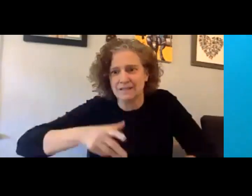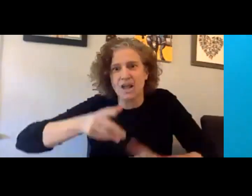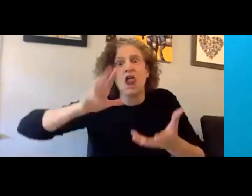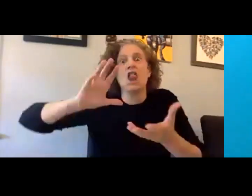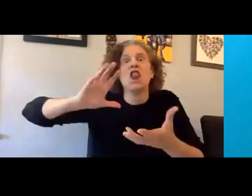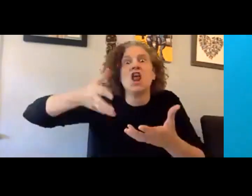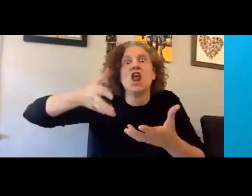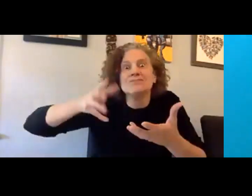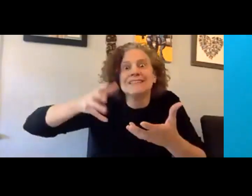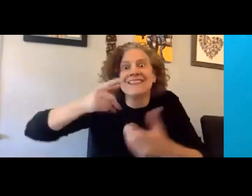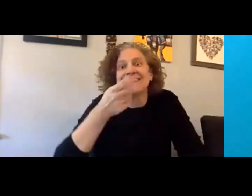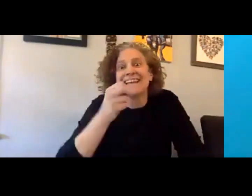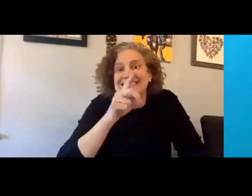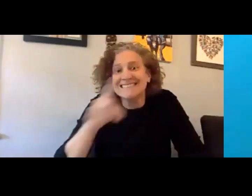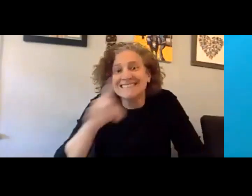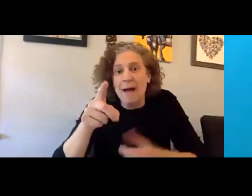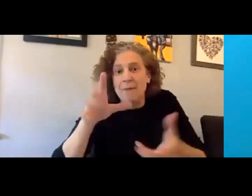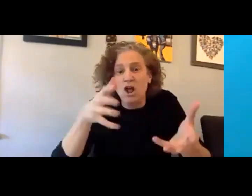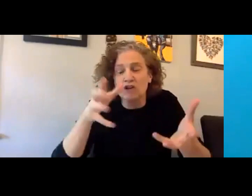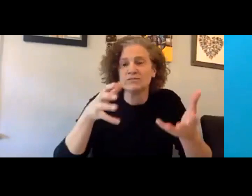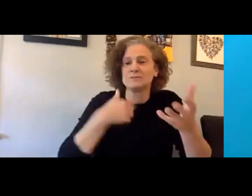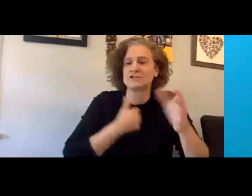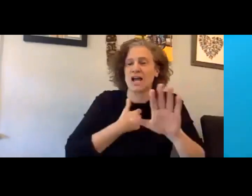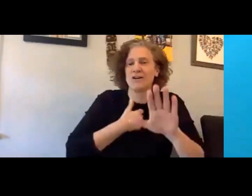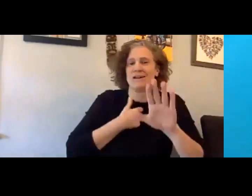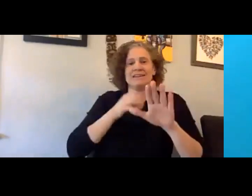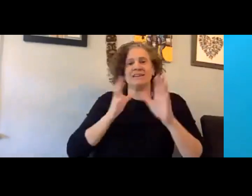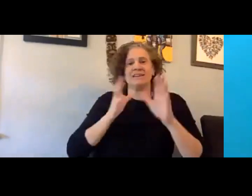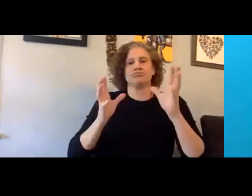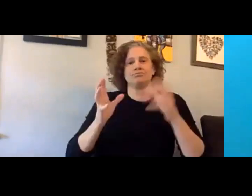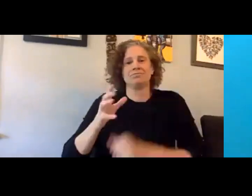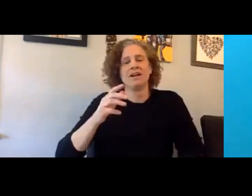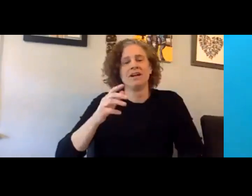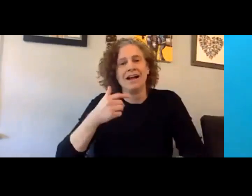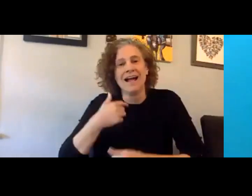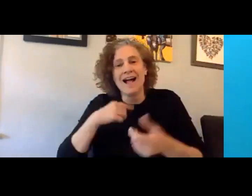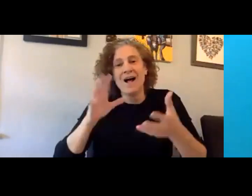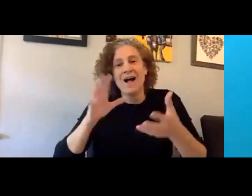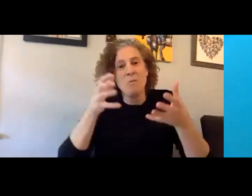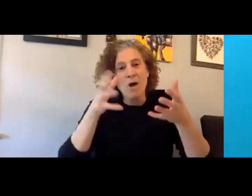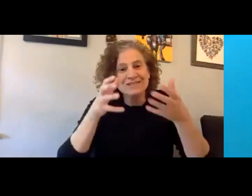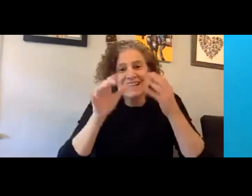Oh, laundry. Oh my goodness, laundry. The damn laundry. Oh, I'm so sorry.